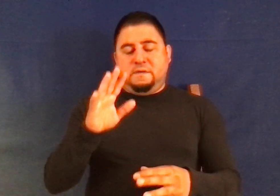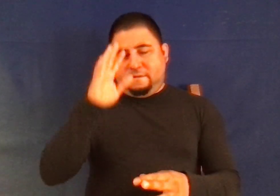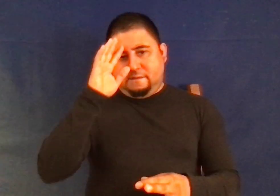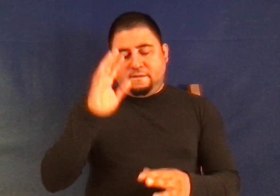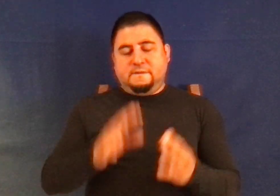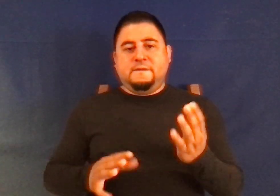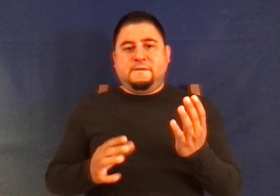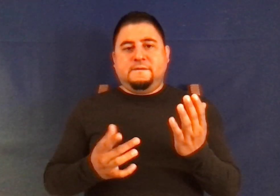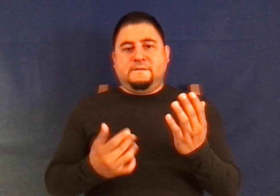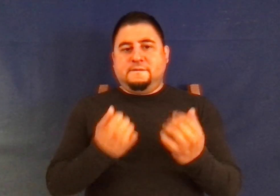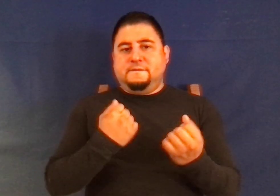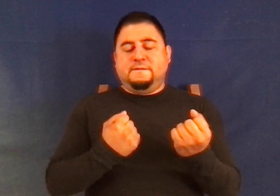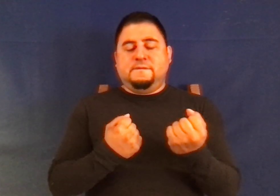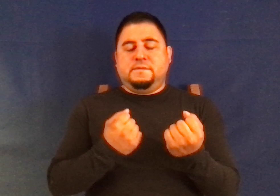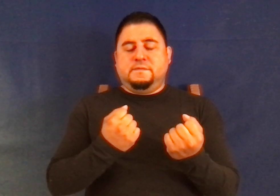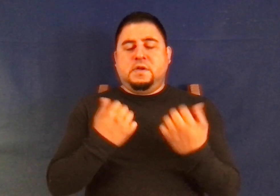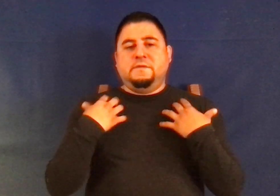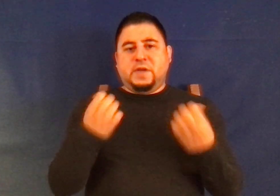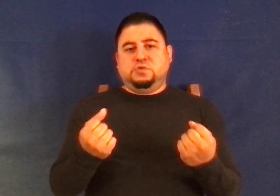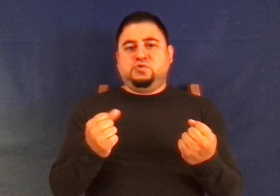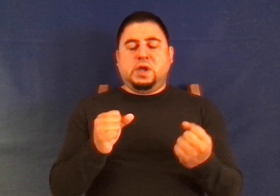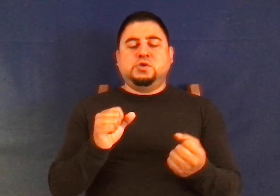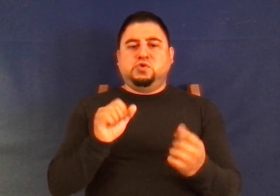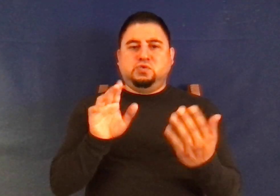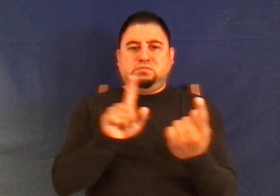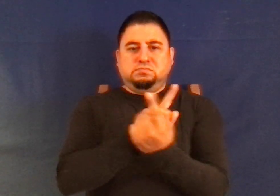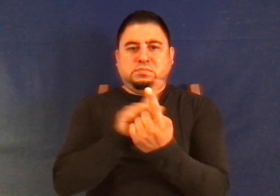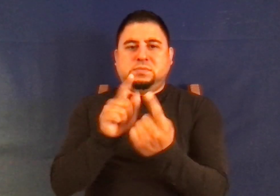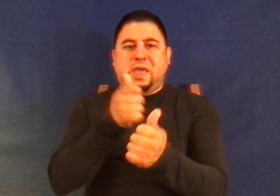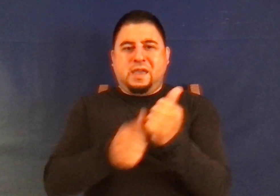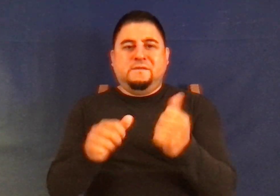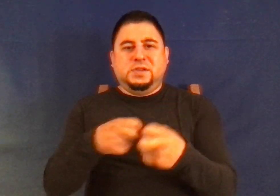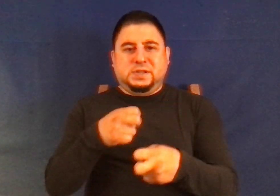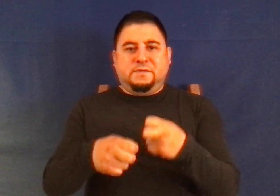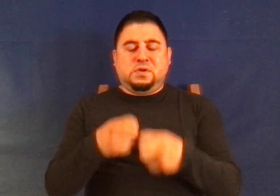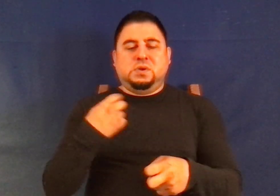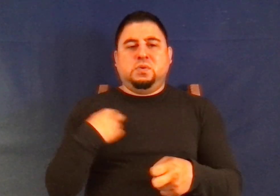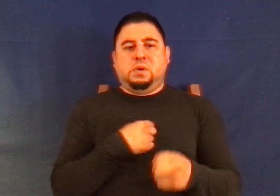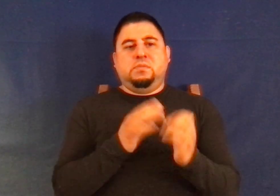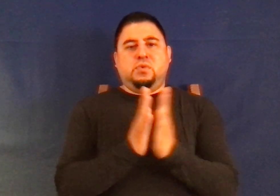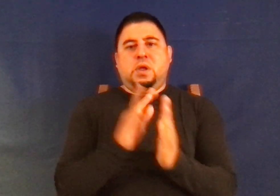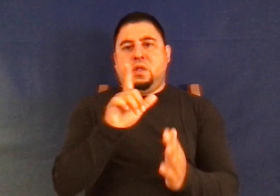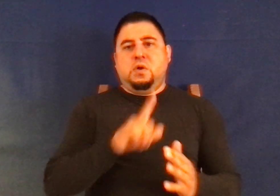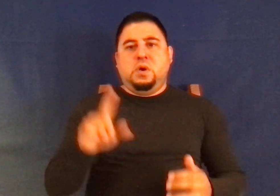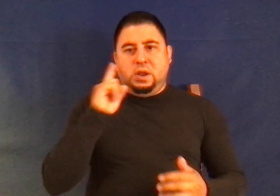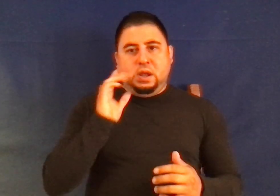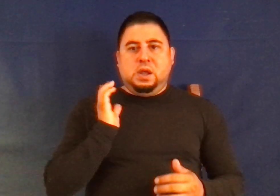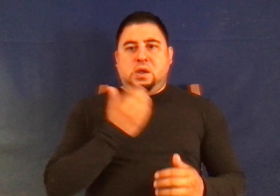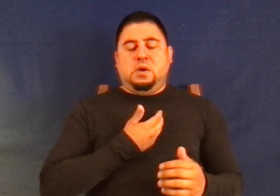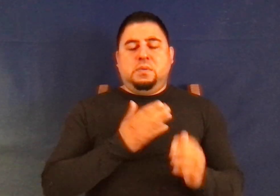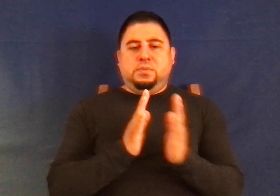meet every difficulty. Let us pray to the Lord. Lord, hear our